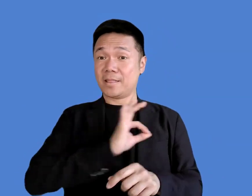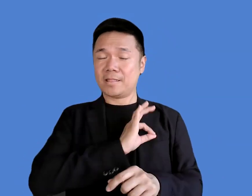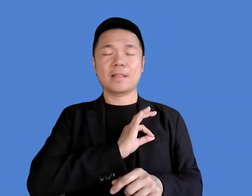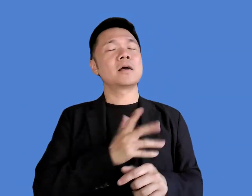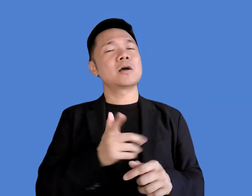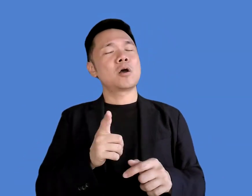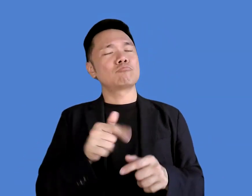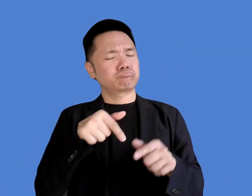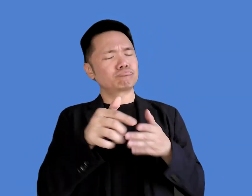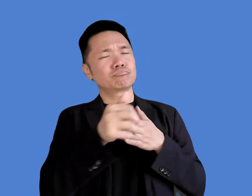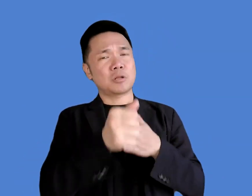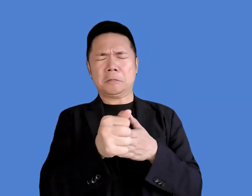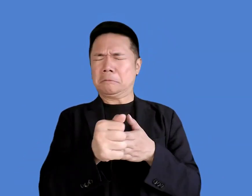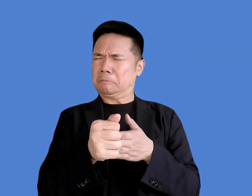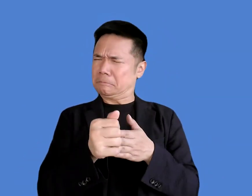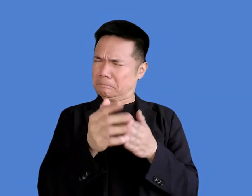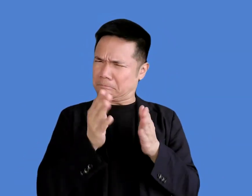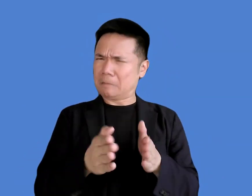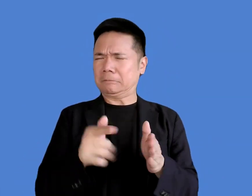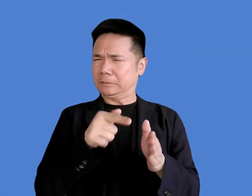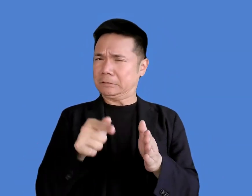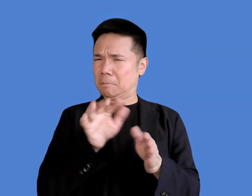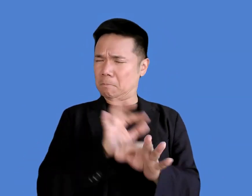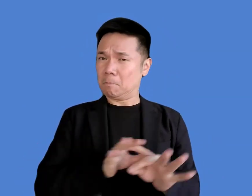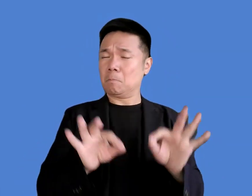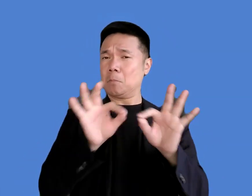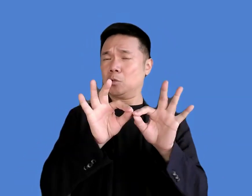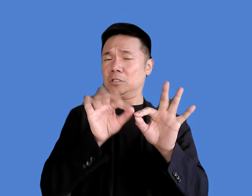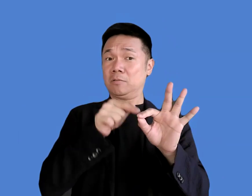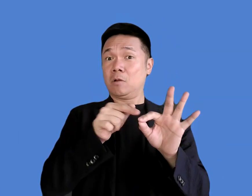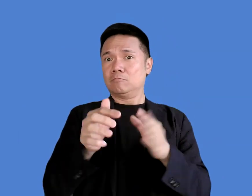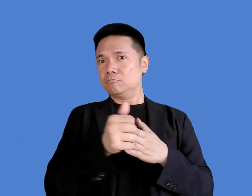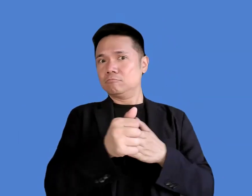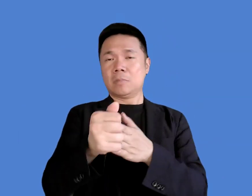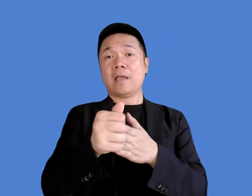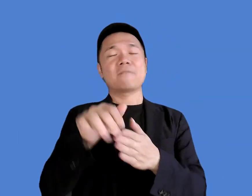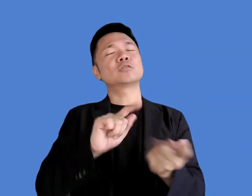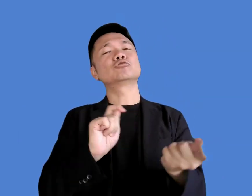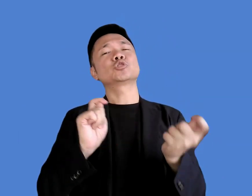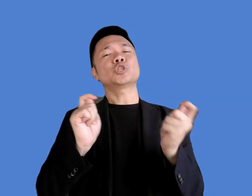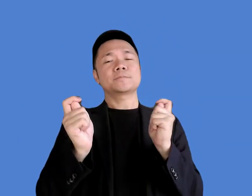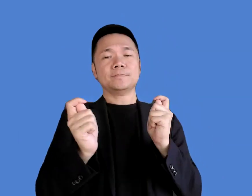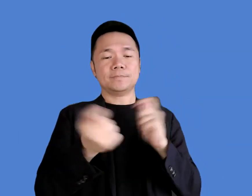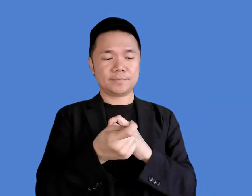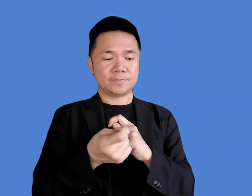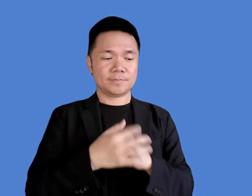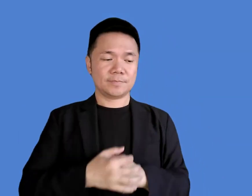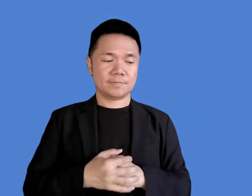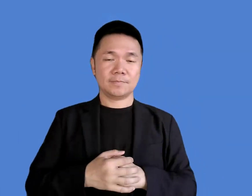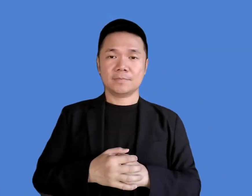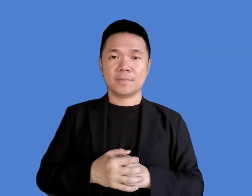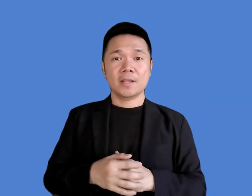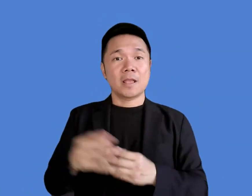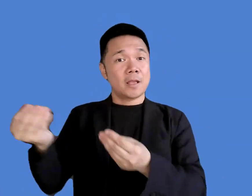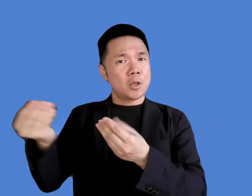as the growth engine and also is seen as an engine for catalytic change. You present us with a